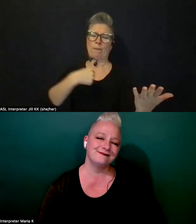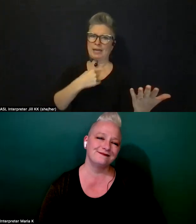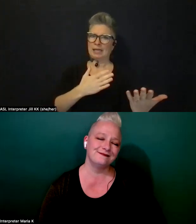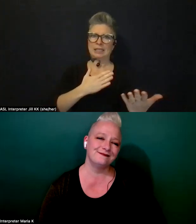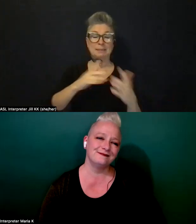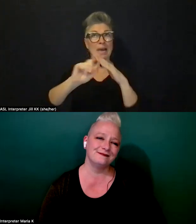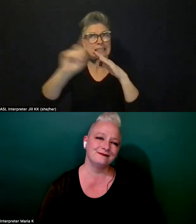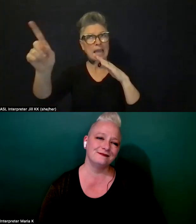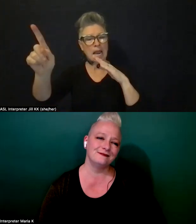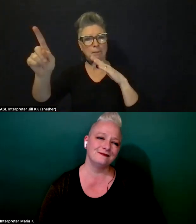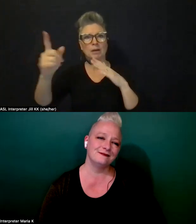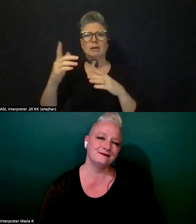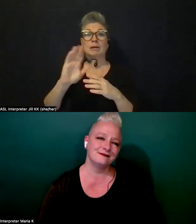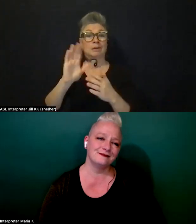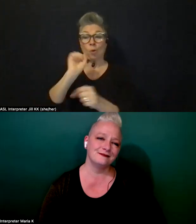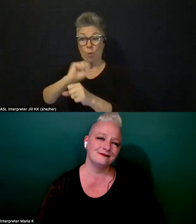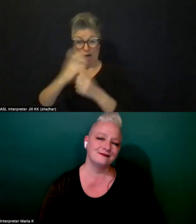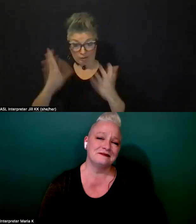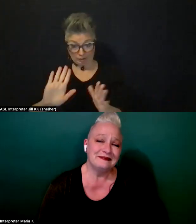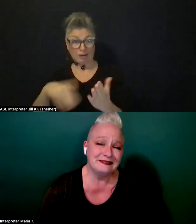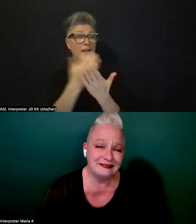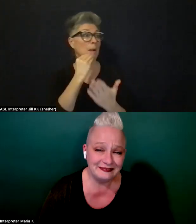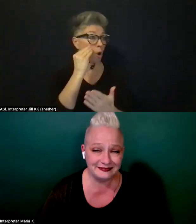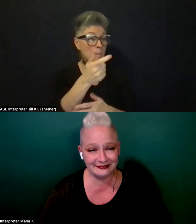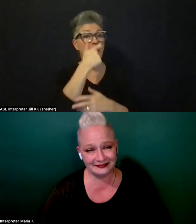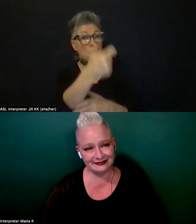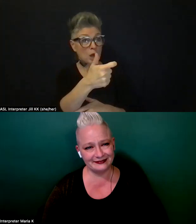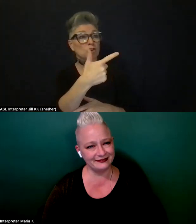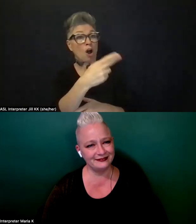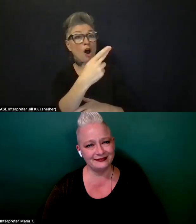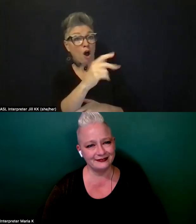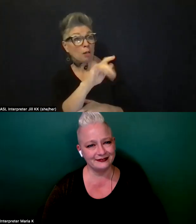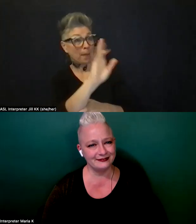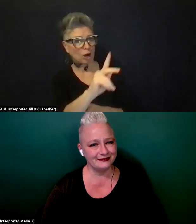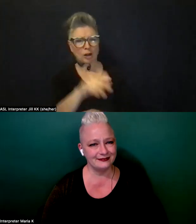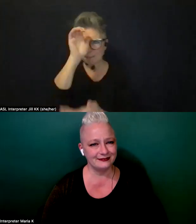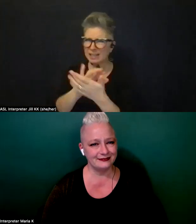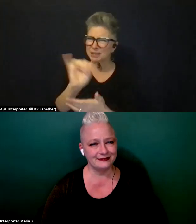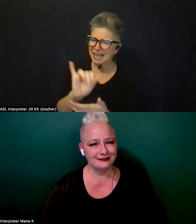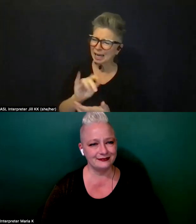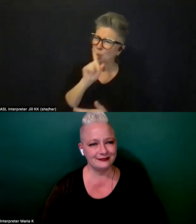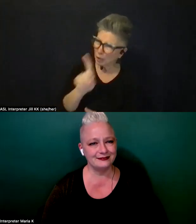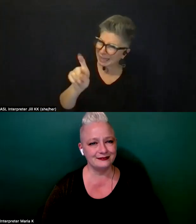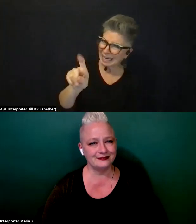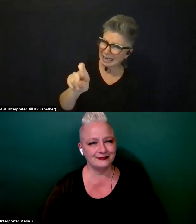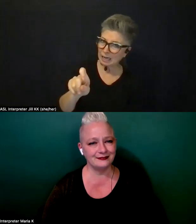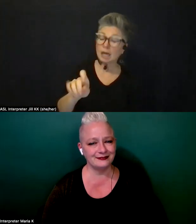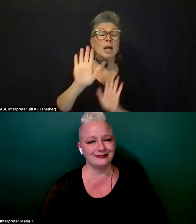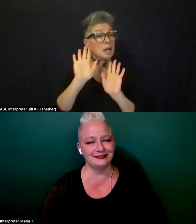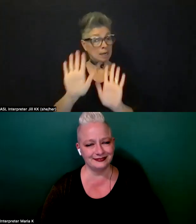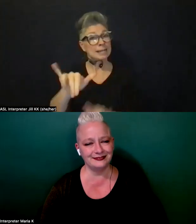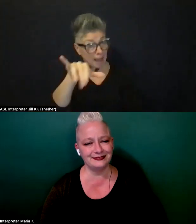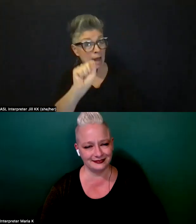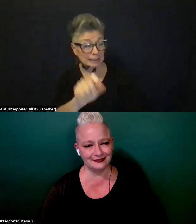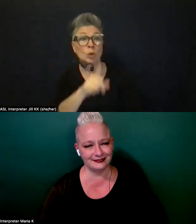home from work, I watch Hallmark. Or I do something. My husband's like, really? I don't know. Yeah,